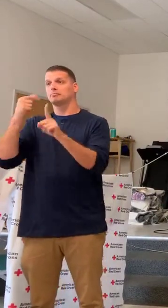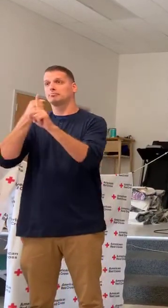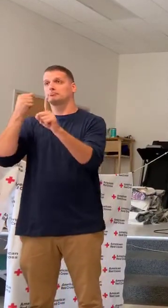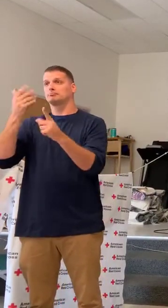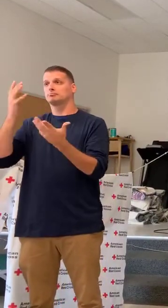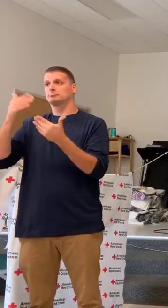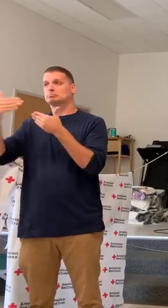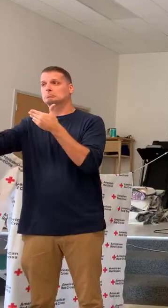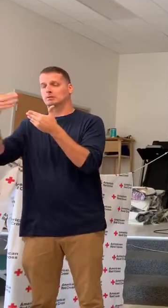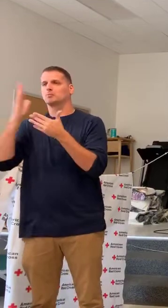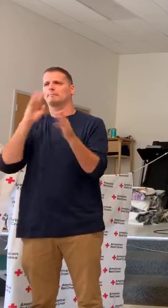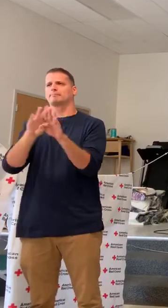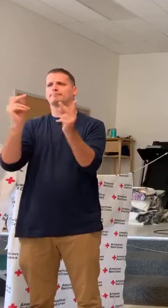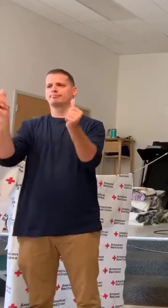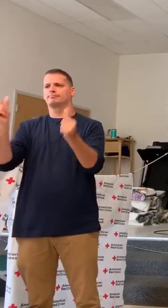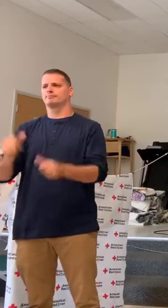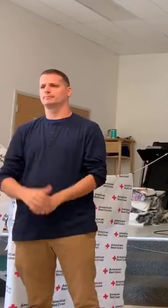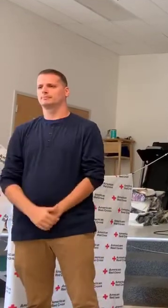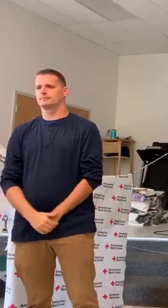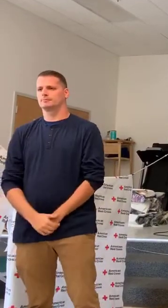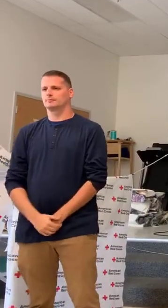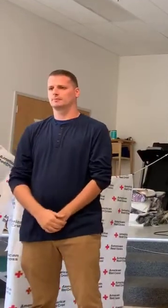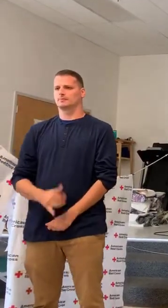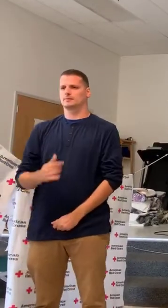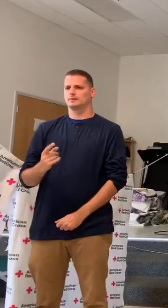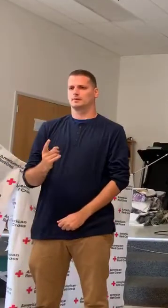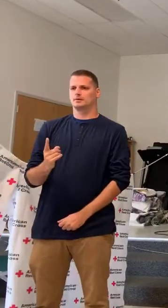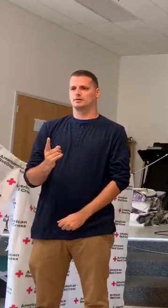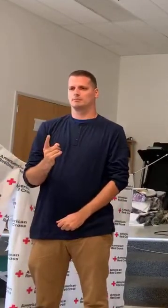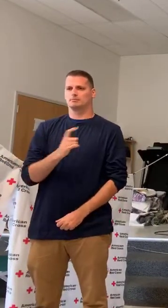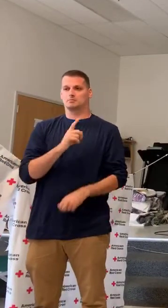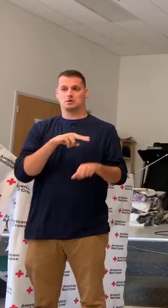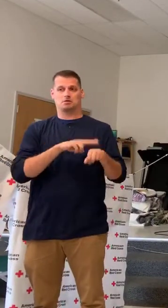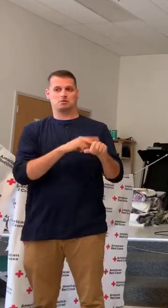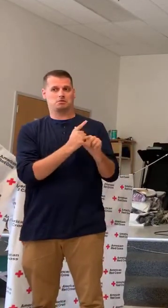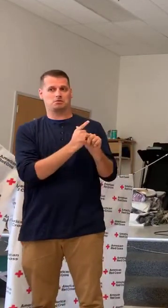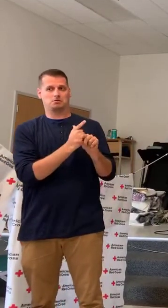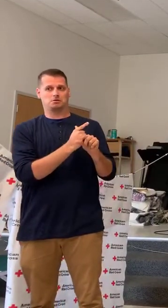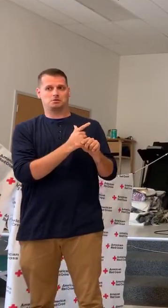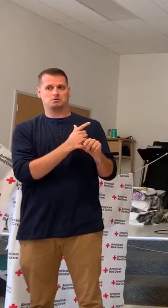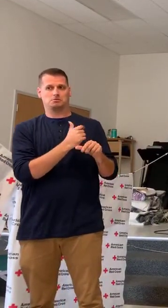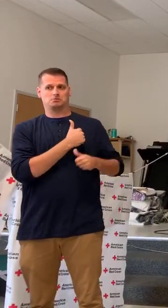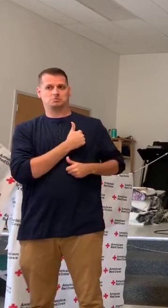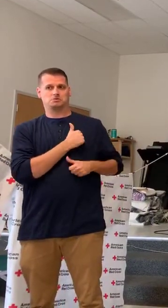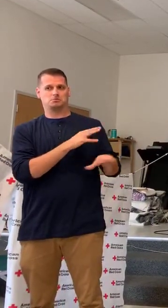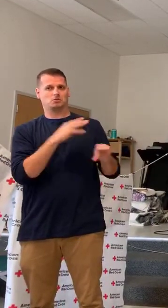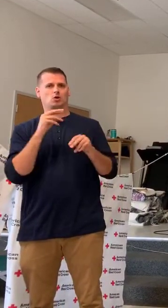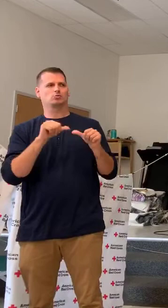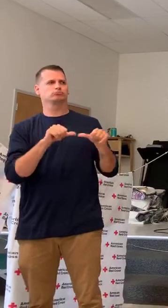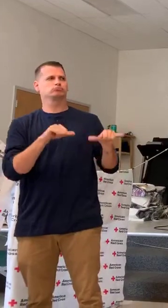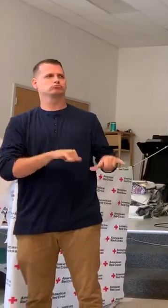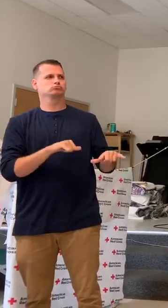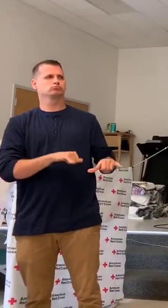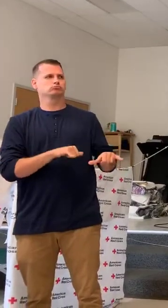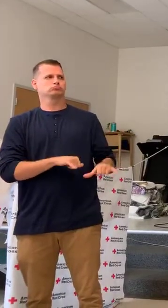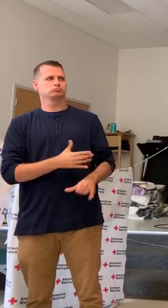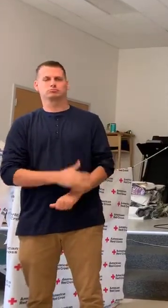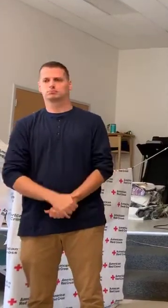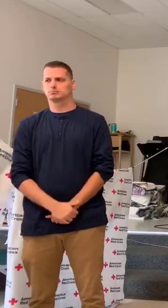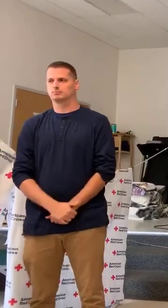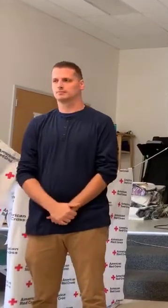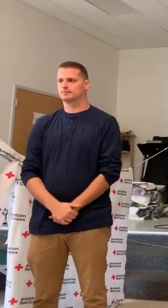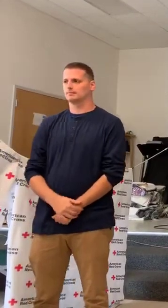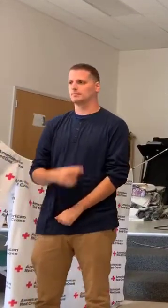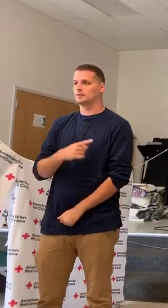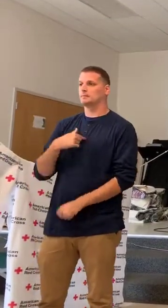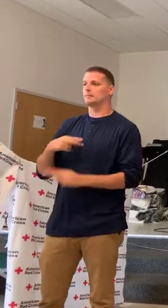are not going, they brought in, maybe you can talk a little bit about that, Paul. Thanks, Rose. So people who don't know me, my name is Paul Fussy, with